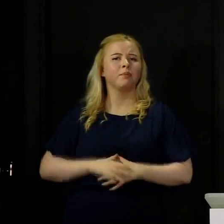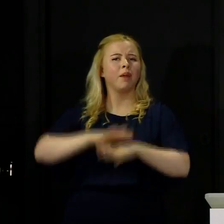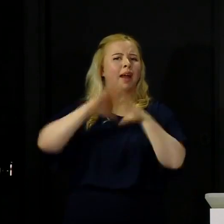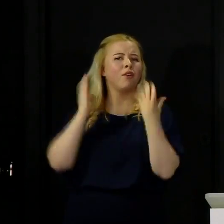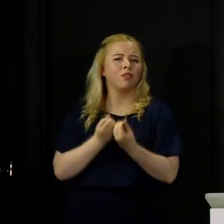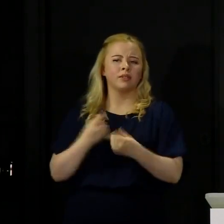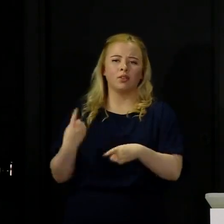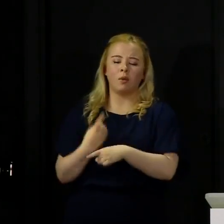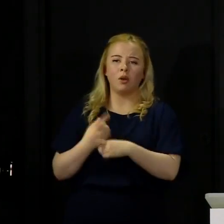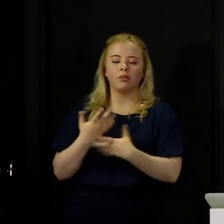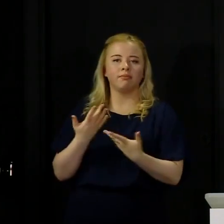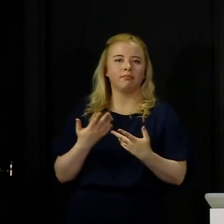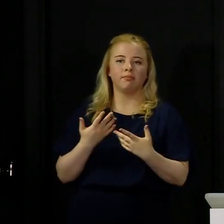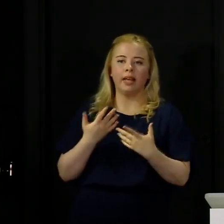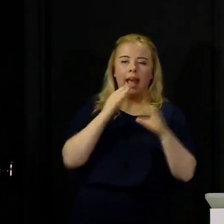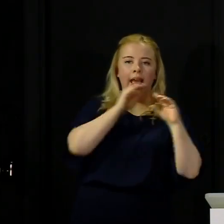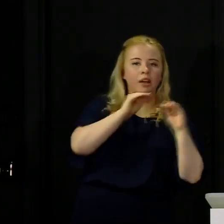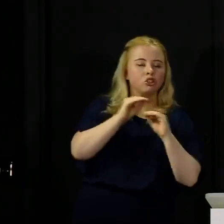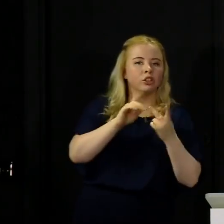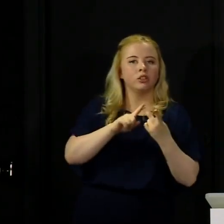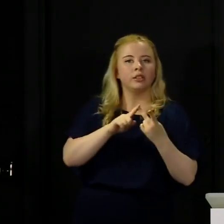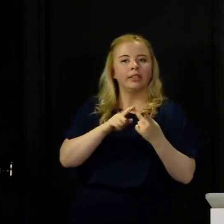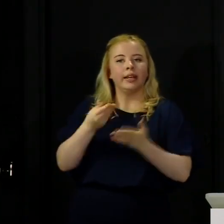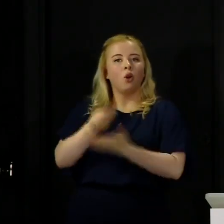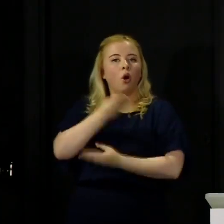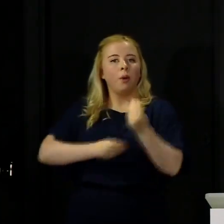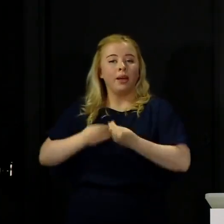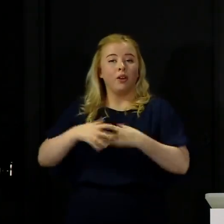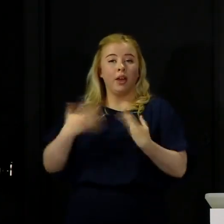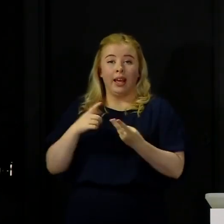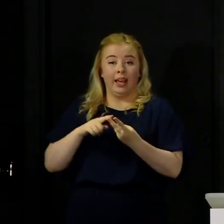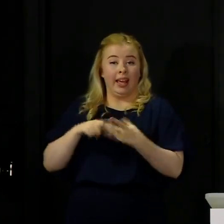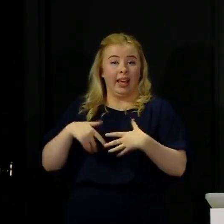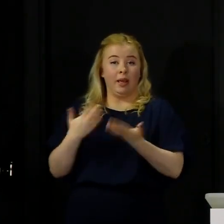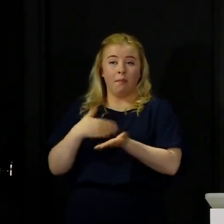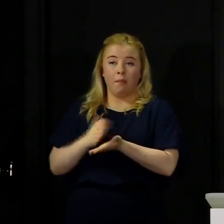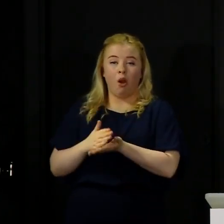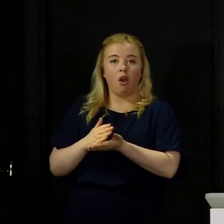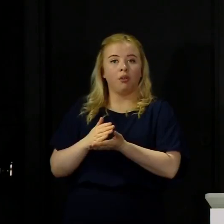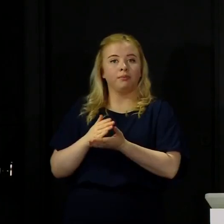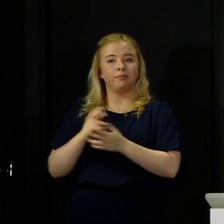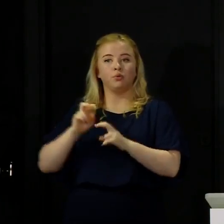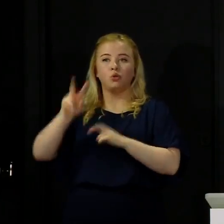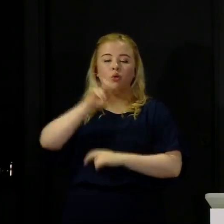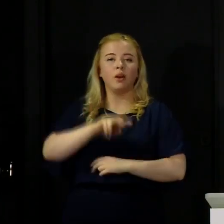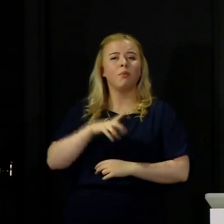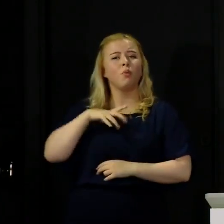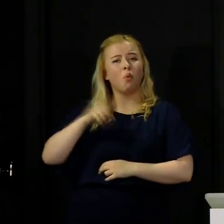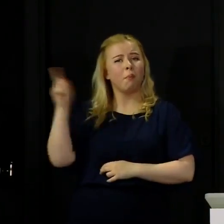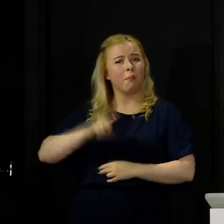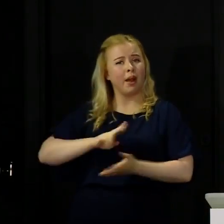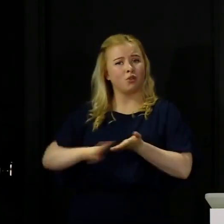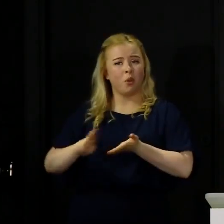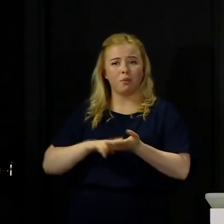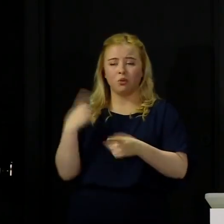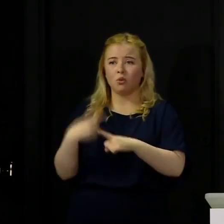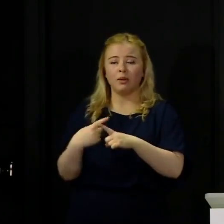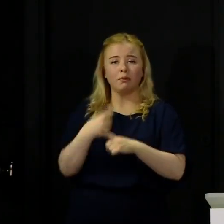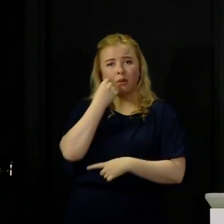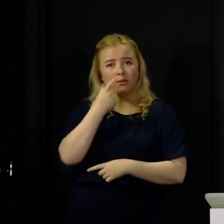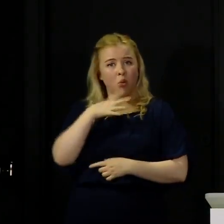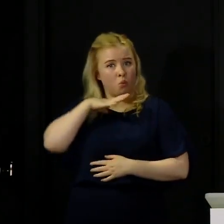talking about here, whether it's education, the economy, or any aspect of the economy, we want to get back to normal as quickly as possible,